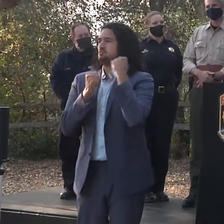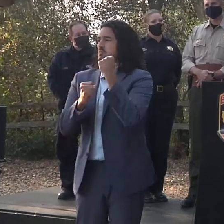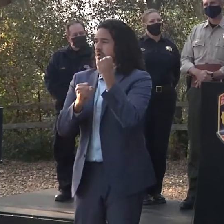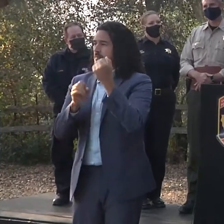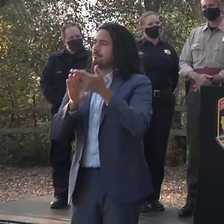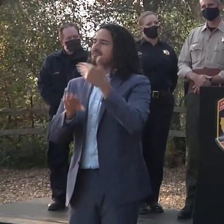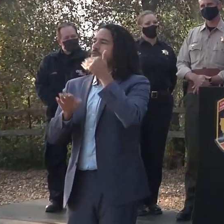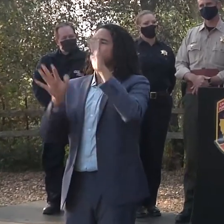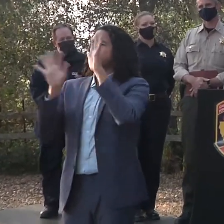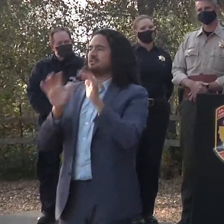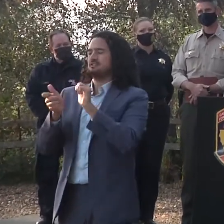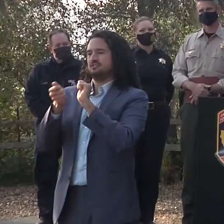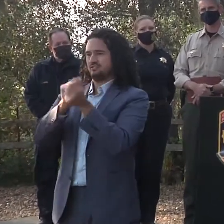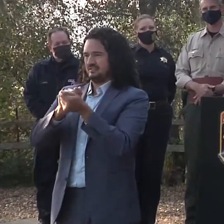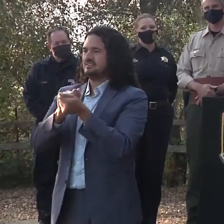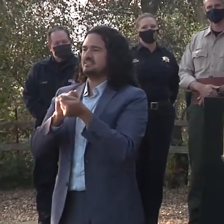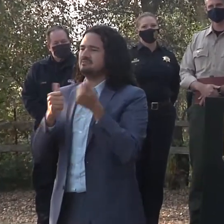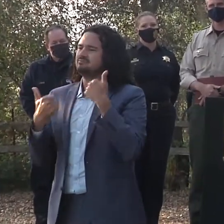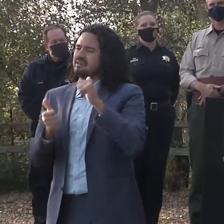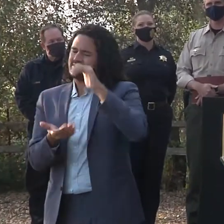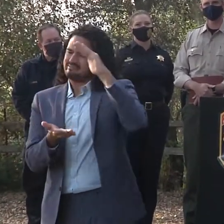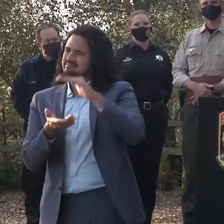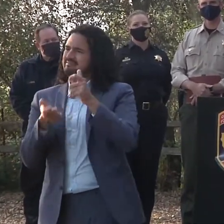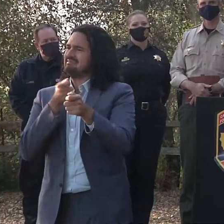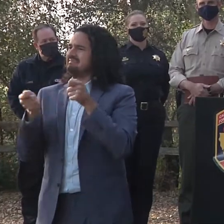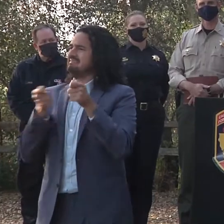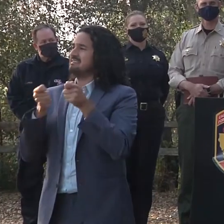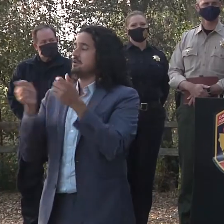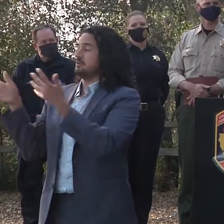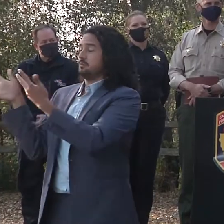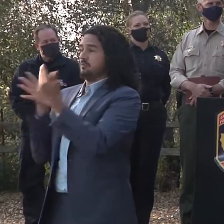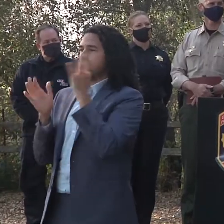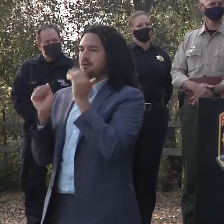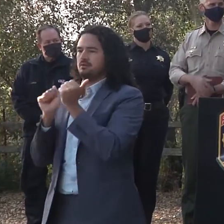more spread of the fire or any sort of slop over